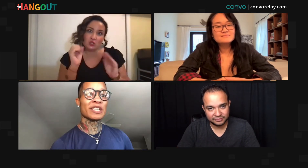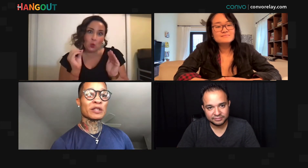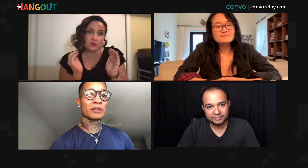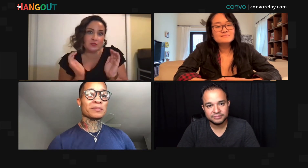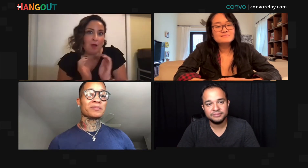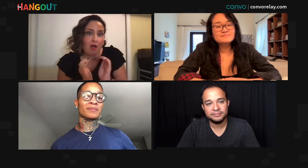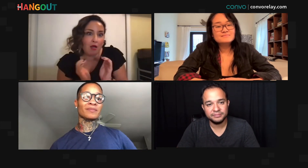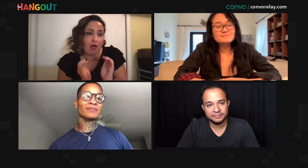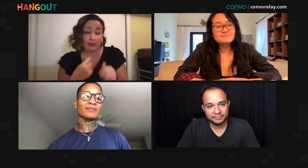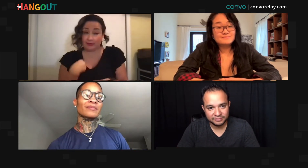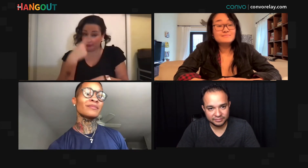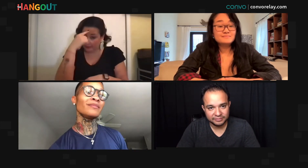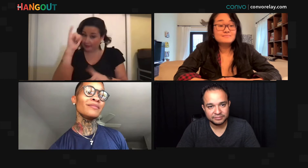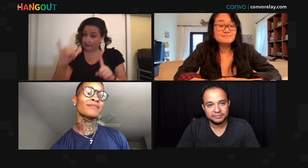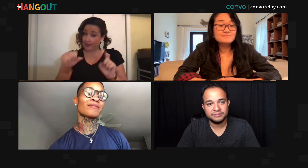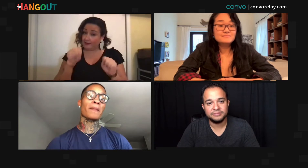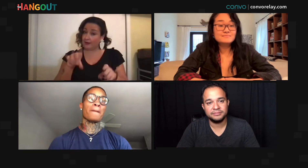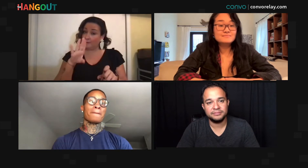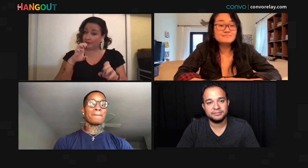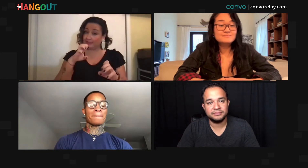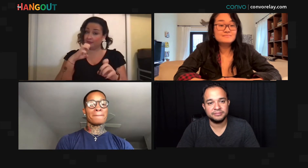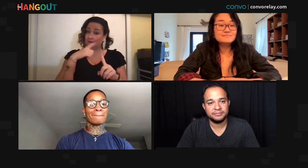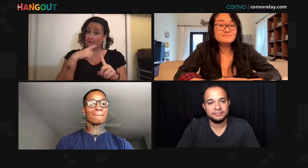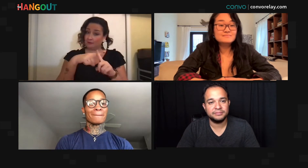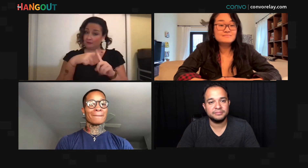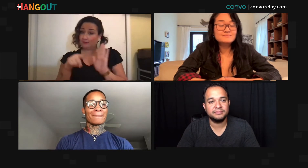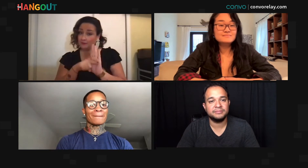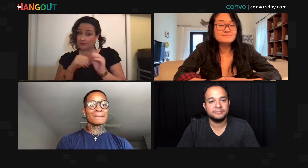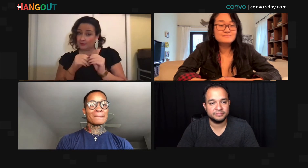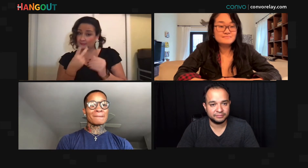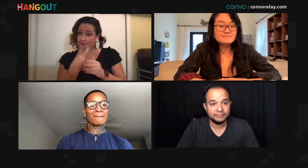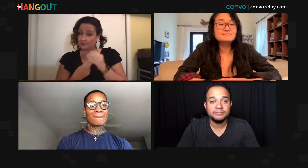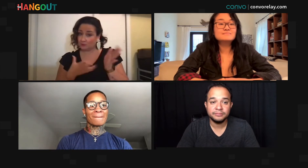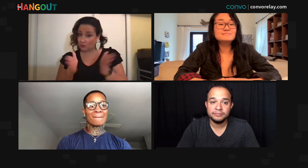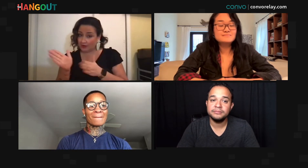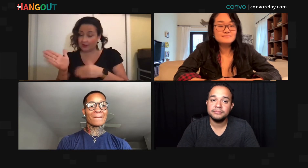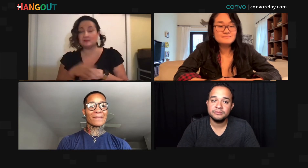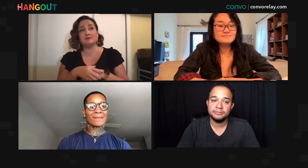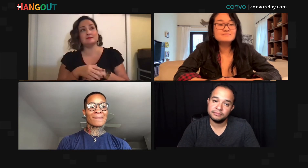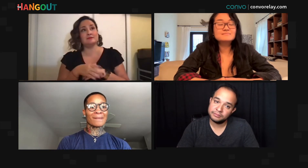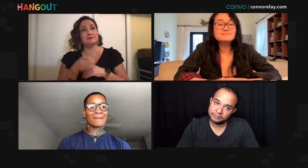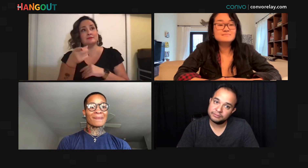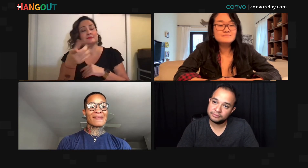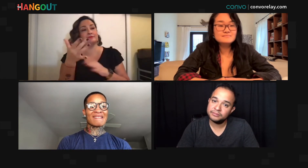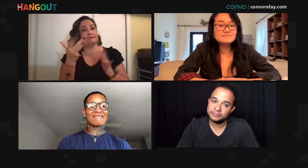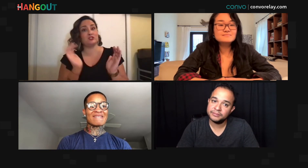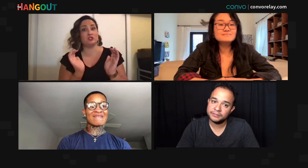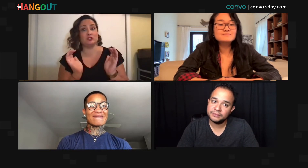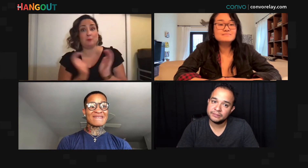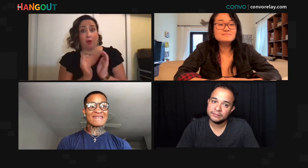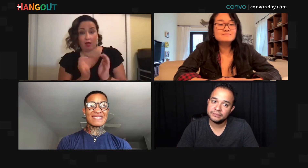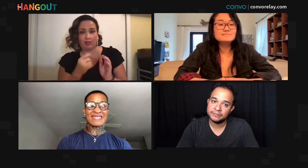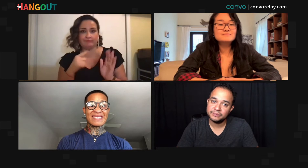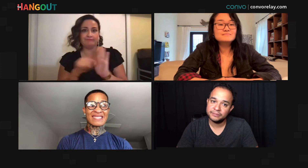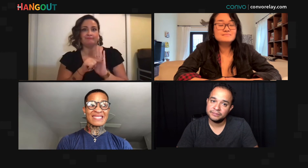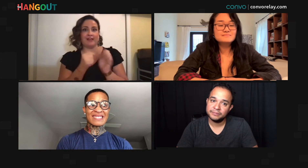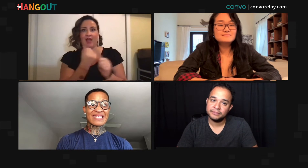help our community, right? Because our community is so small. And I think that can be both a positive or a negative.